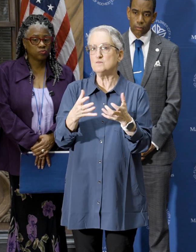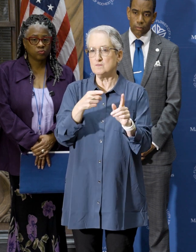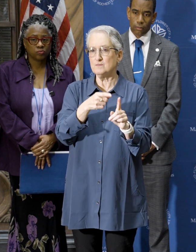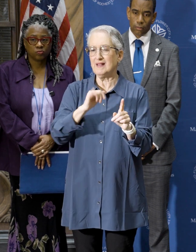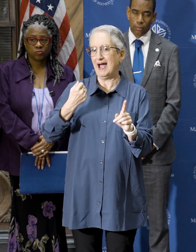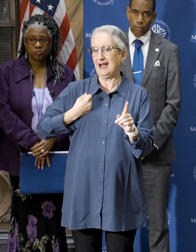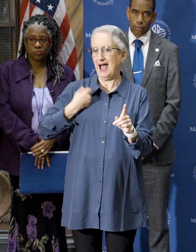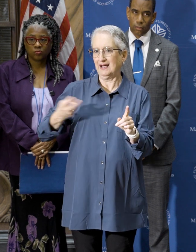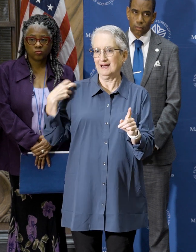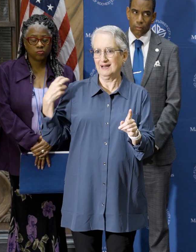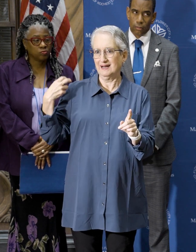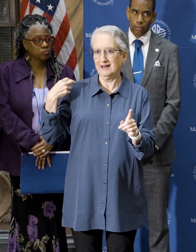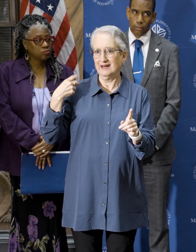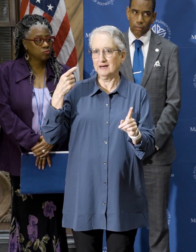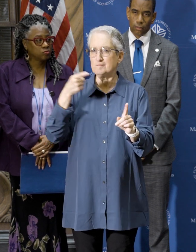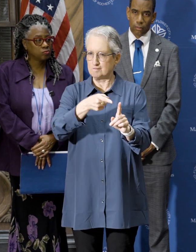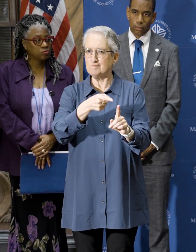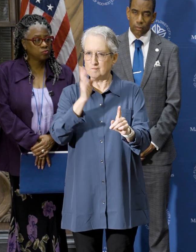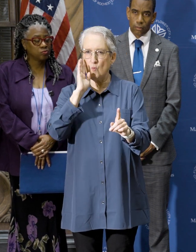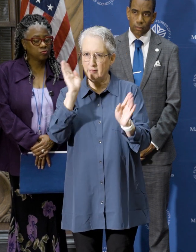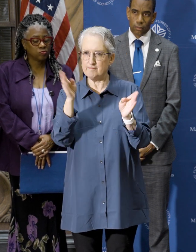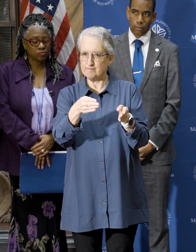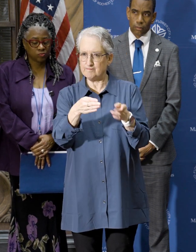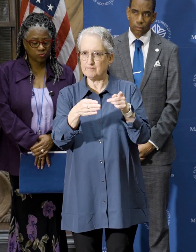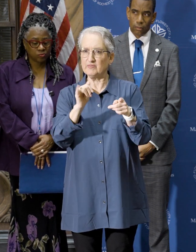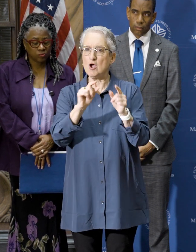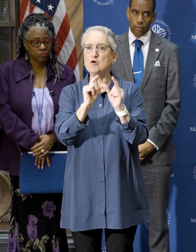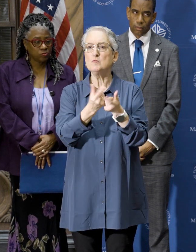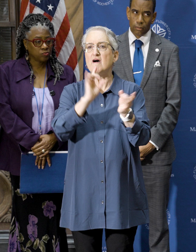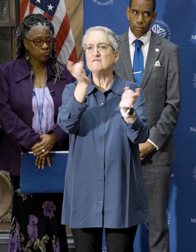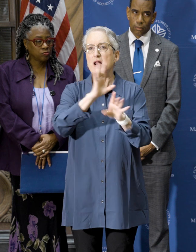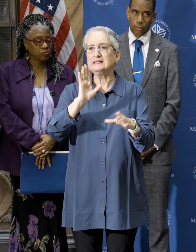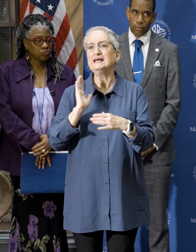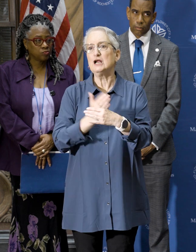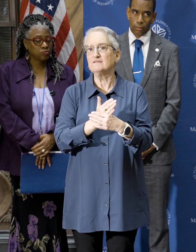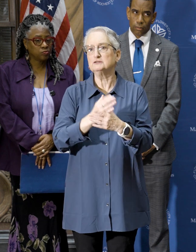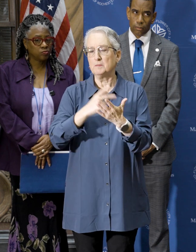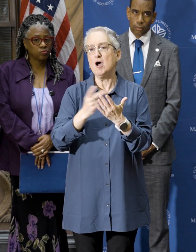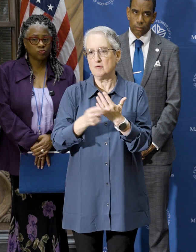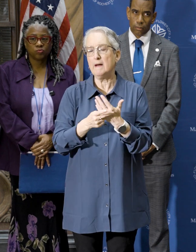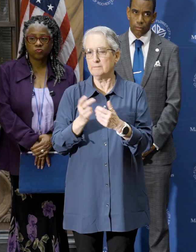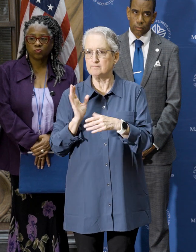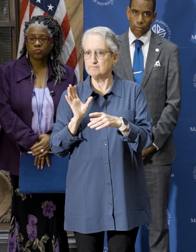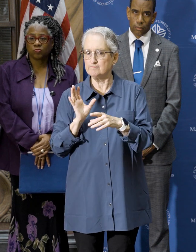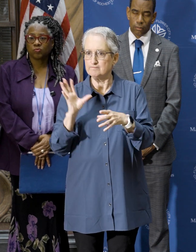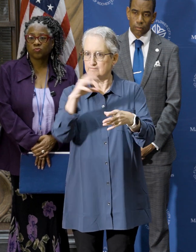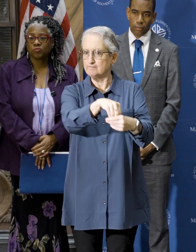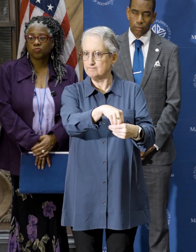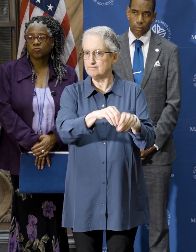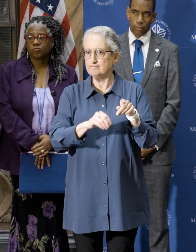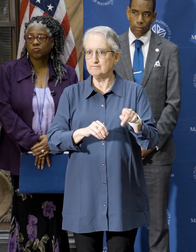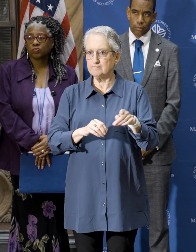community. Again, that is the Group Violence Intervention Program. This also includes utilizing the powers of the federal government